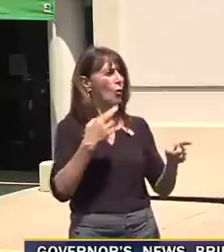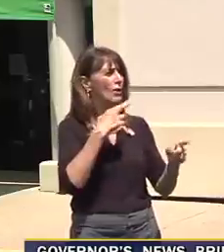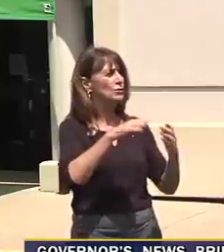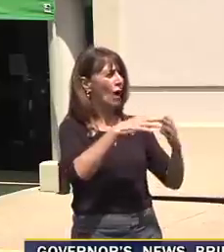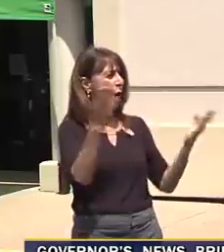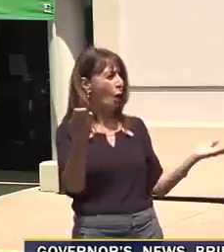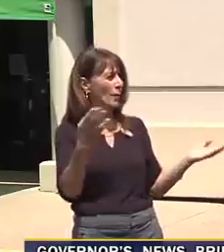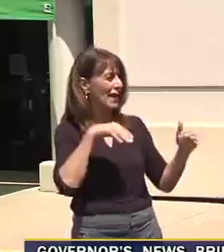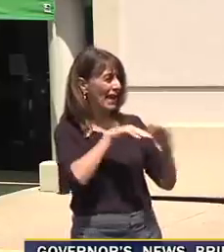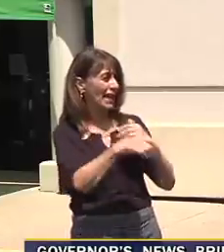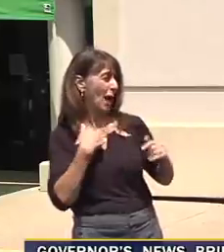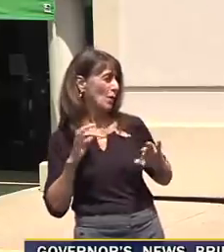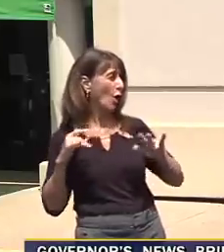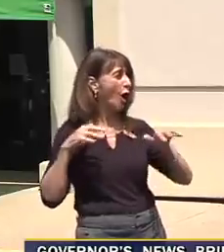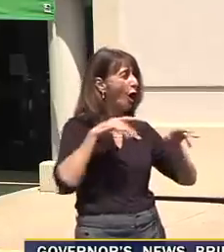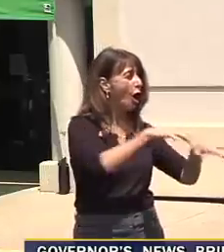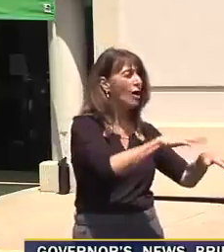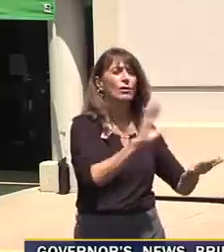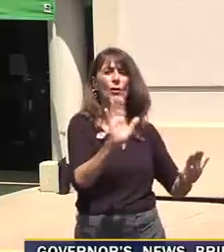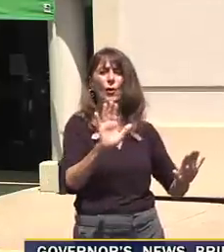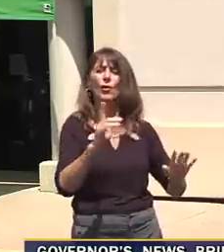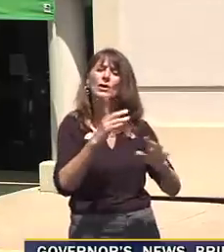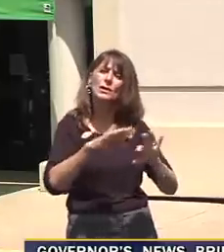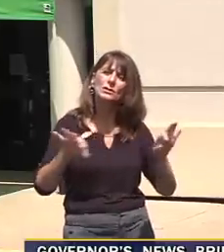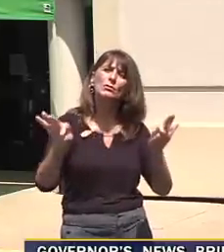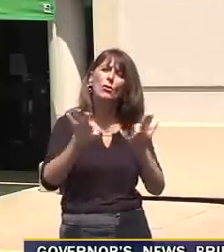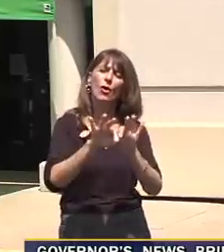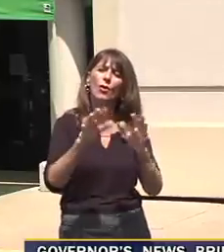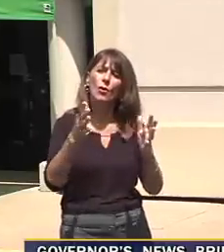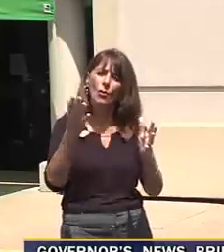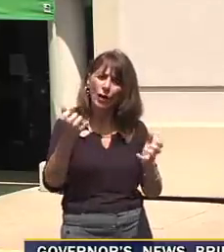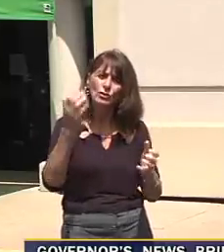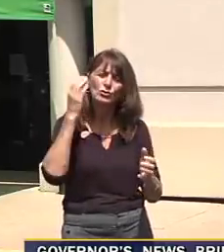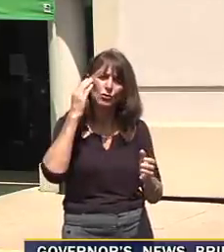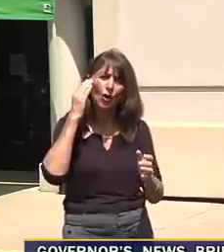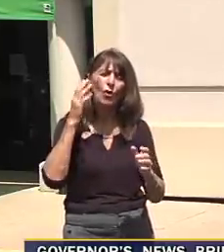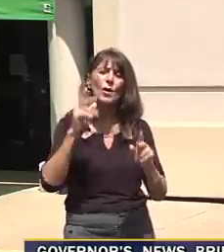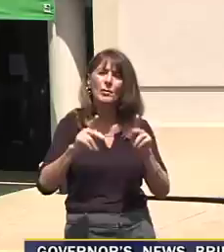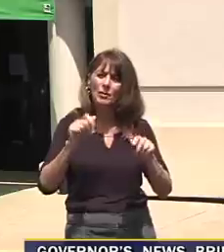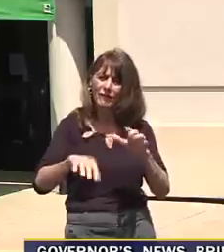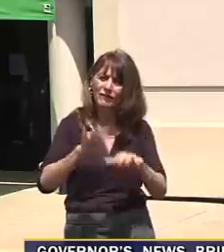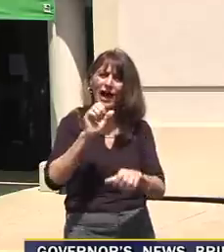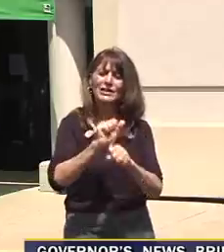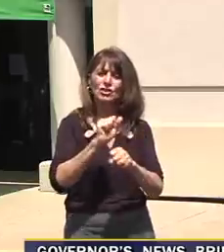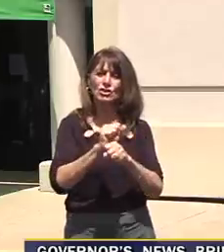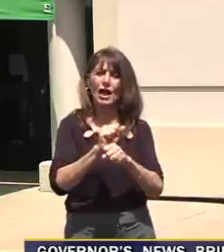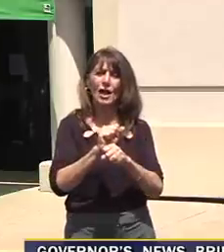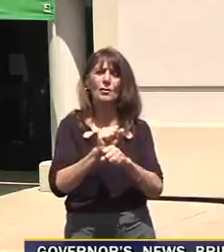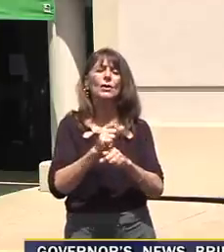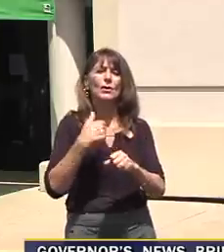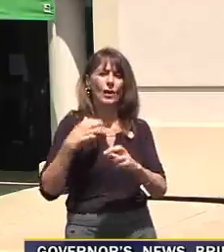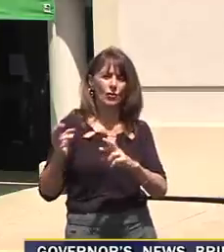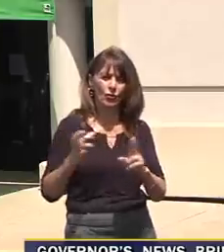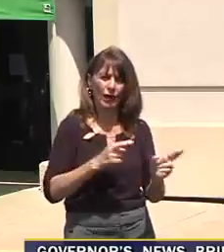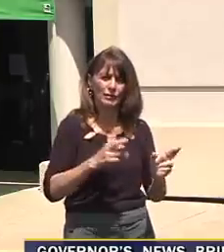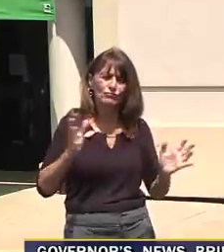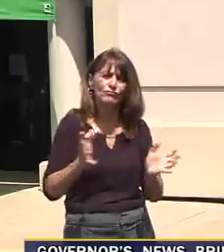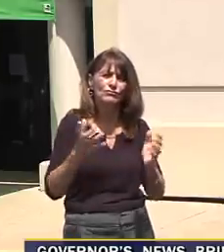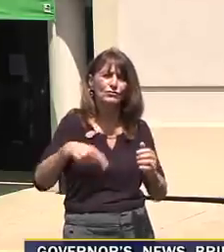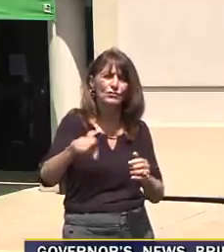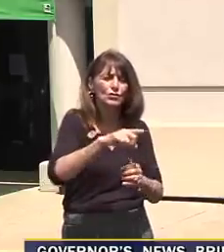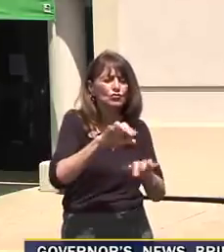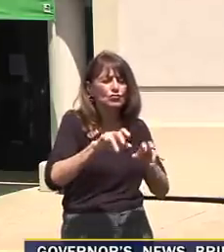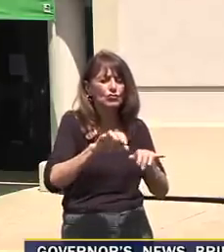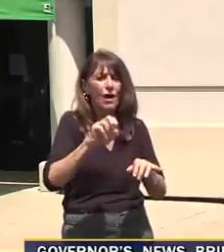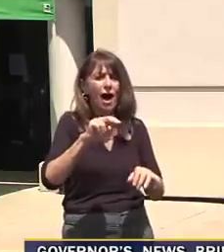we want them to be able to walk back at their own pace, but be able to know that they got a job there. We're ready for them. You've talked about